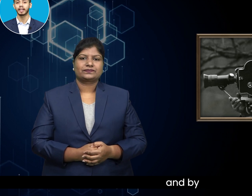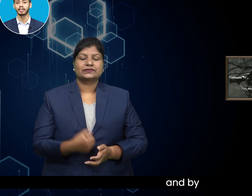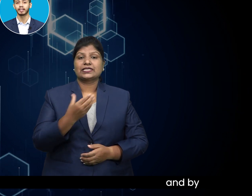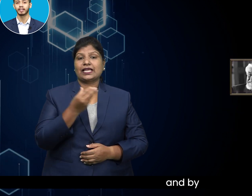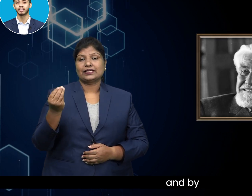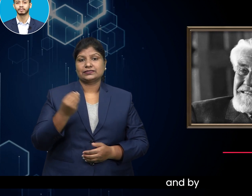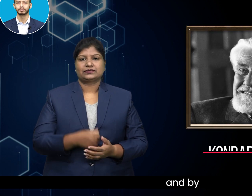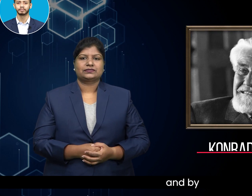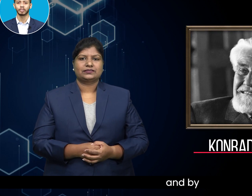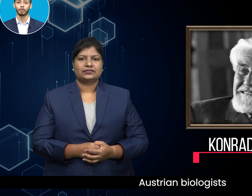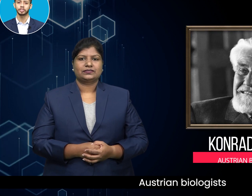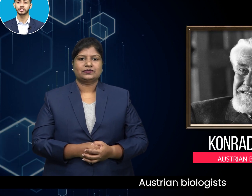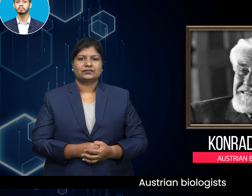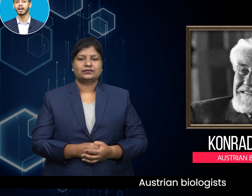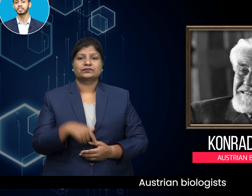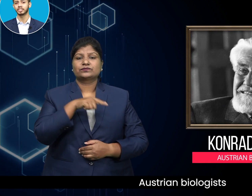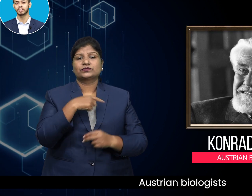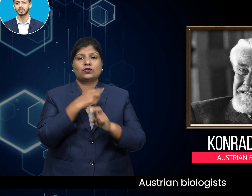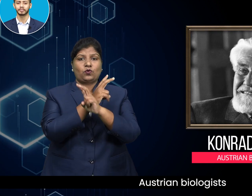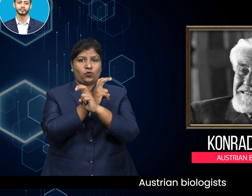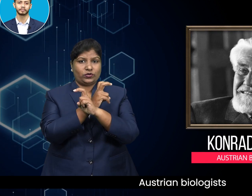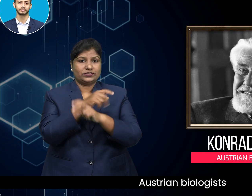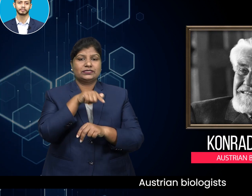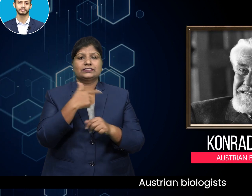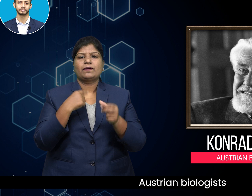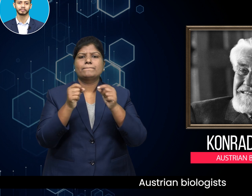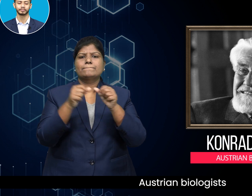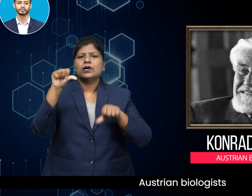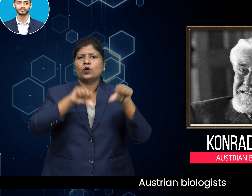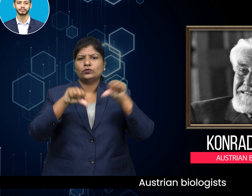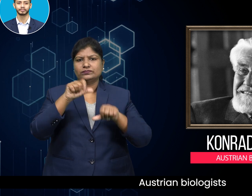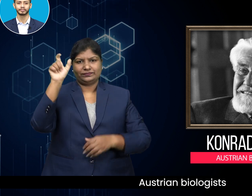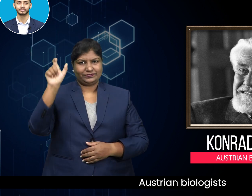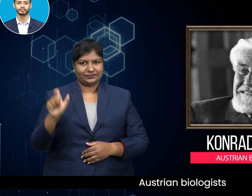and by Austrian biologist